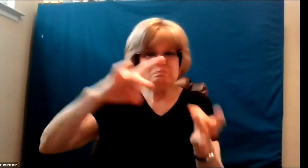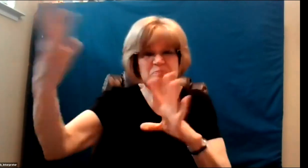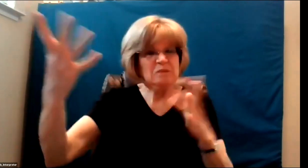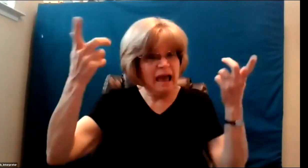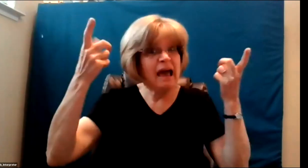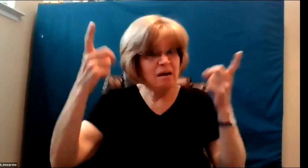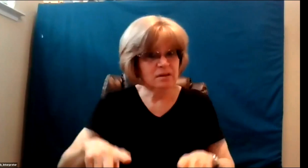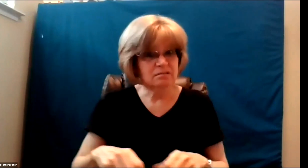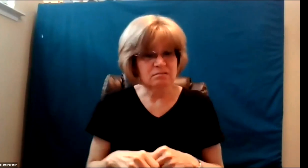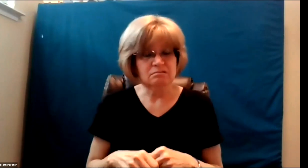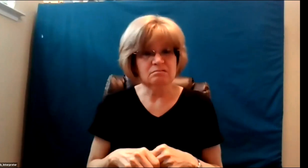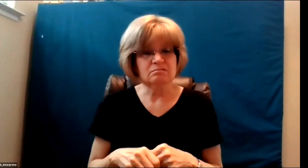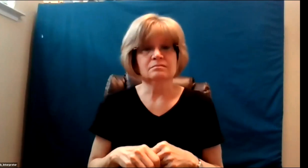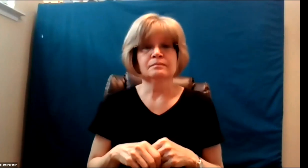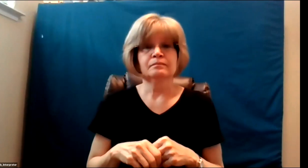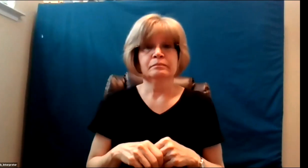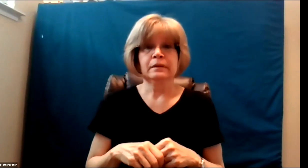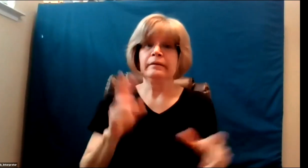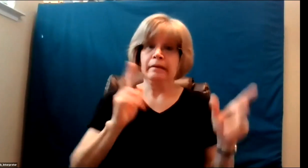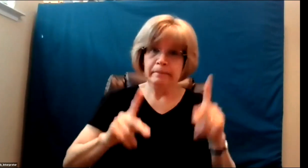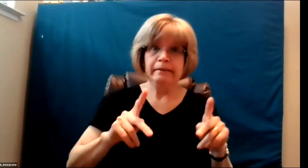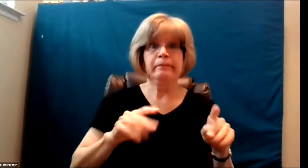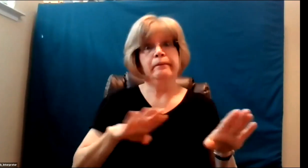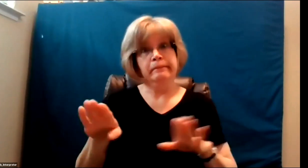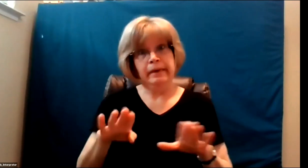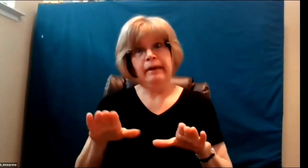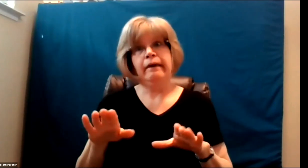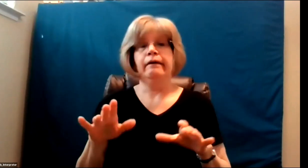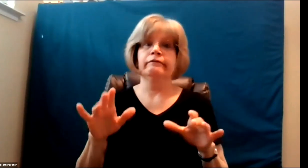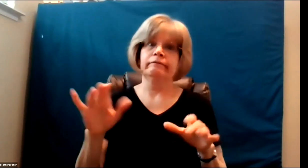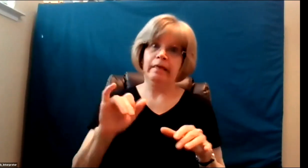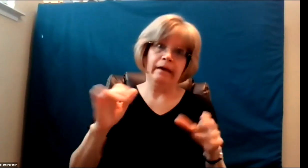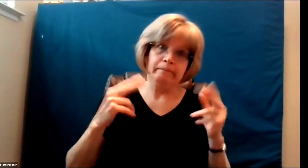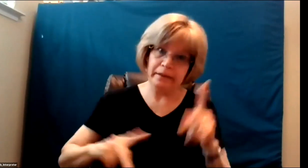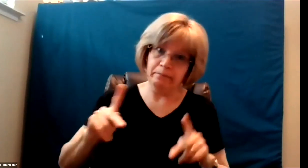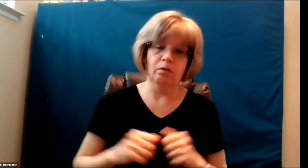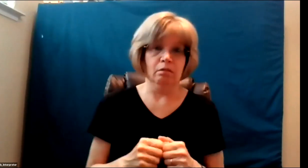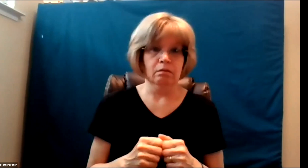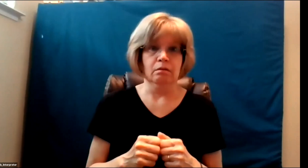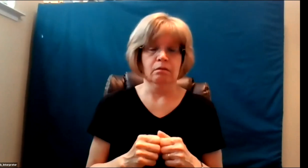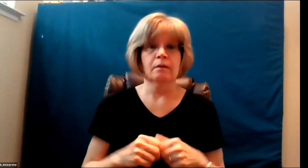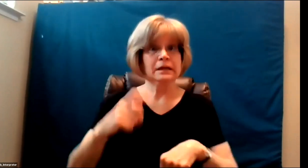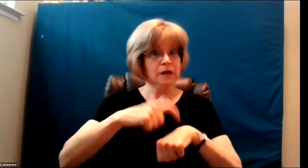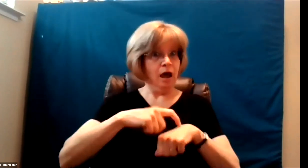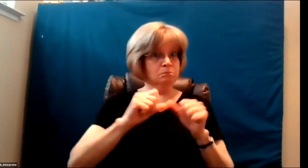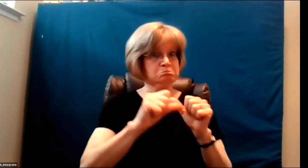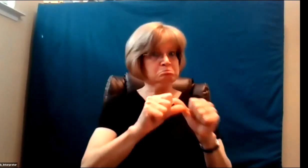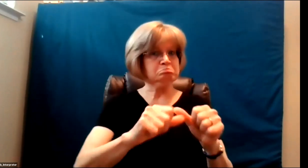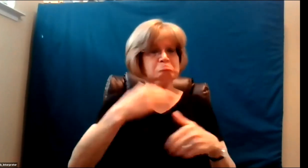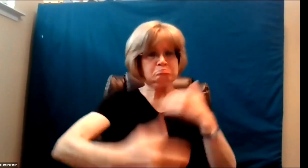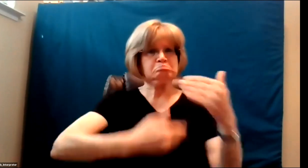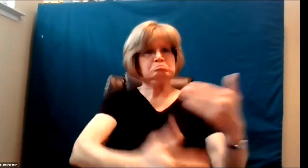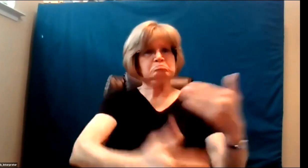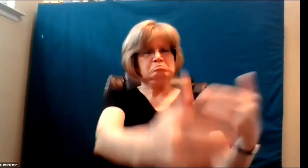better or for worse, act like humans when confronting these trials. I mean, time marches on, but in so